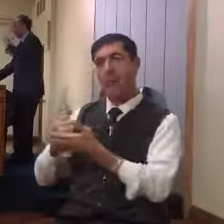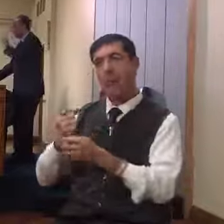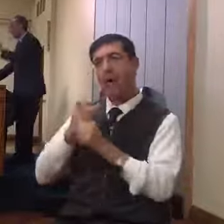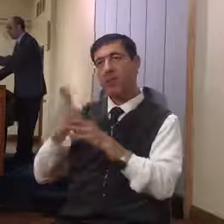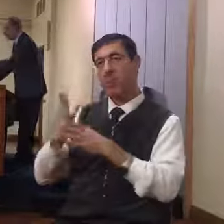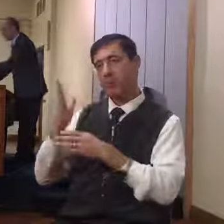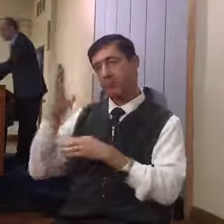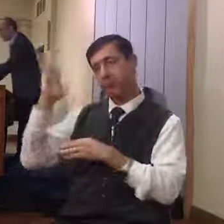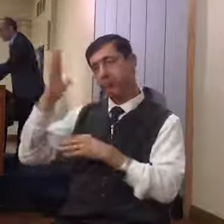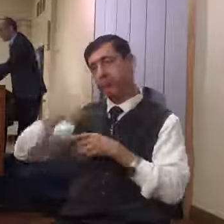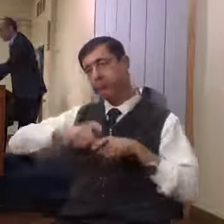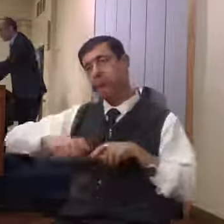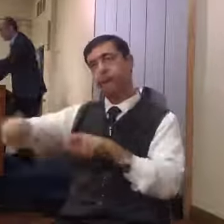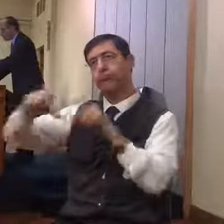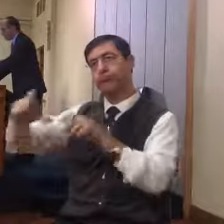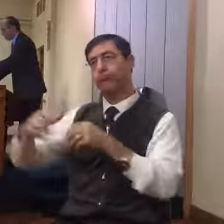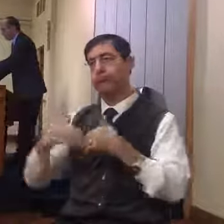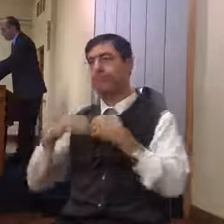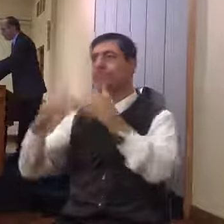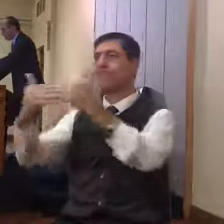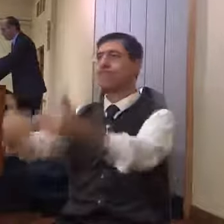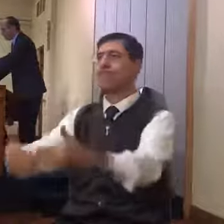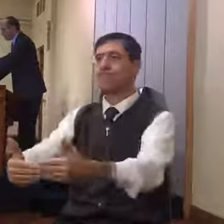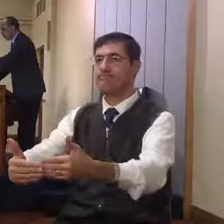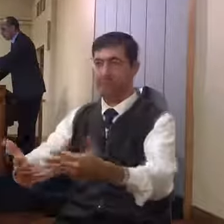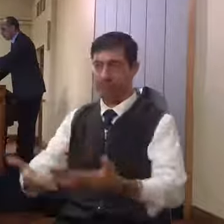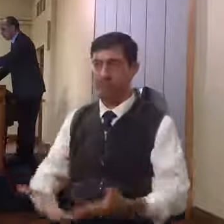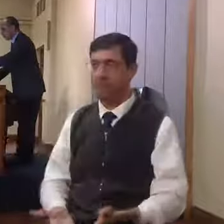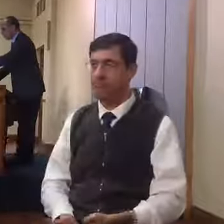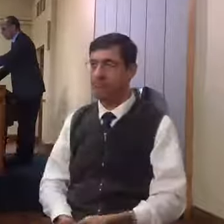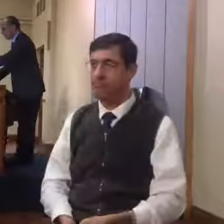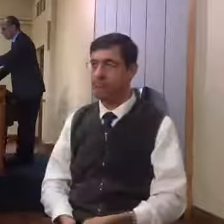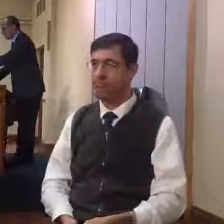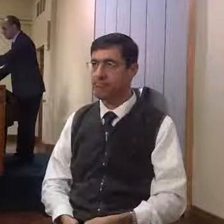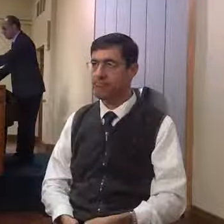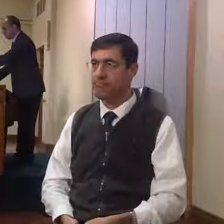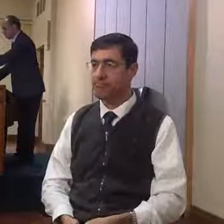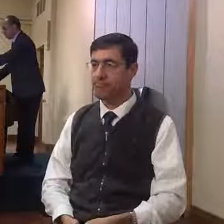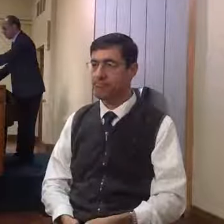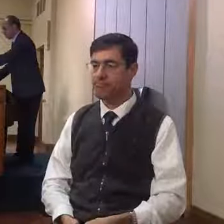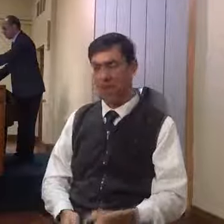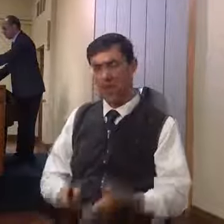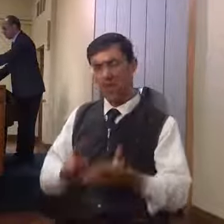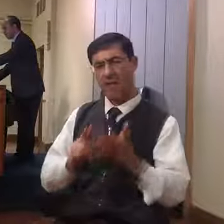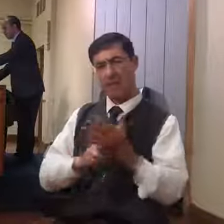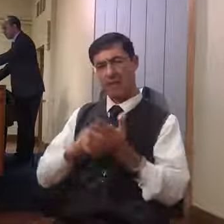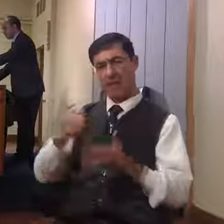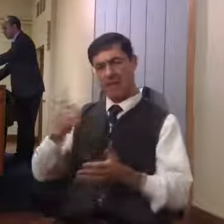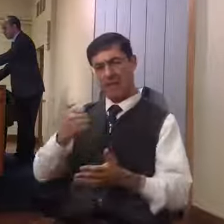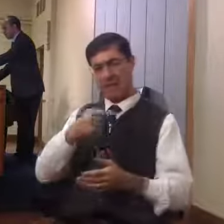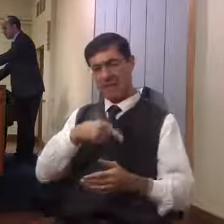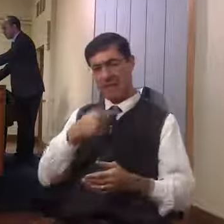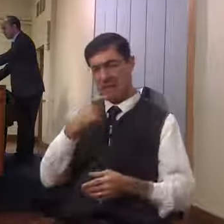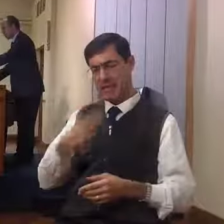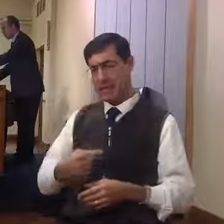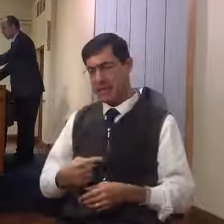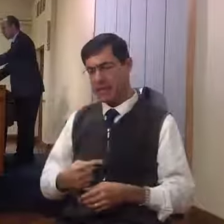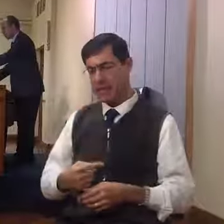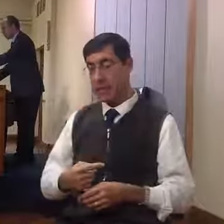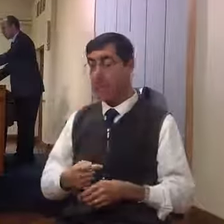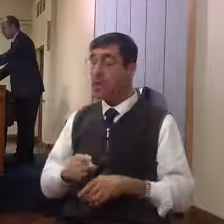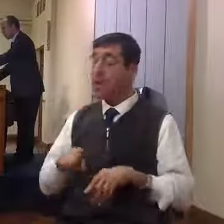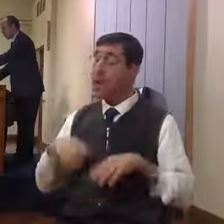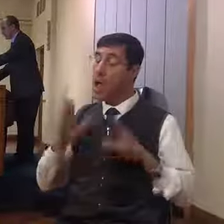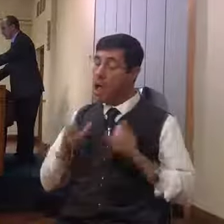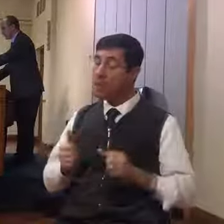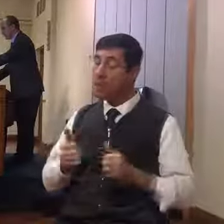Colossians 1:10. And in verse 16, my time is over, but look at verse 16. Having a good conscience, that whereas